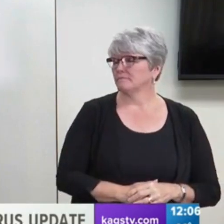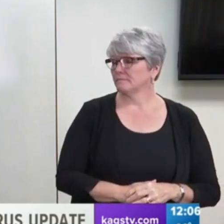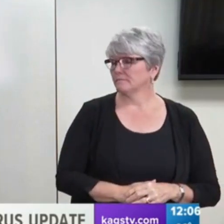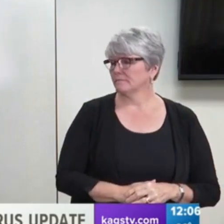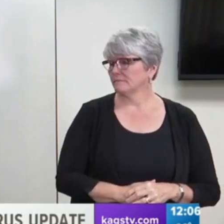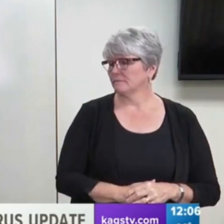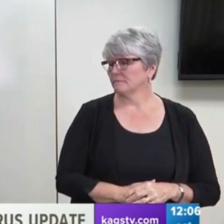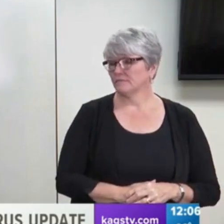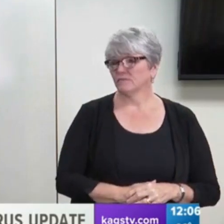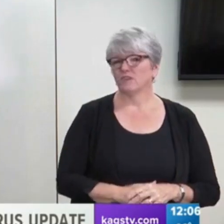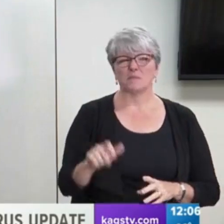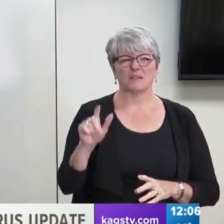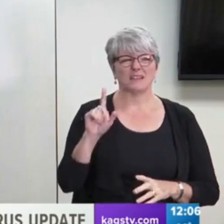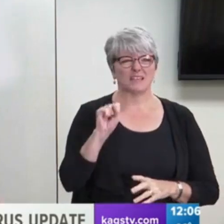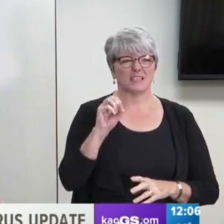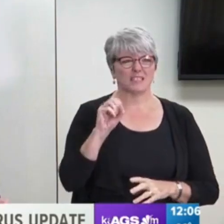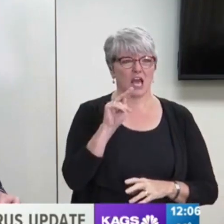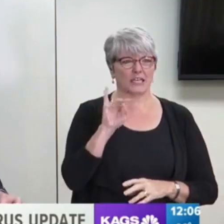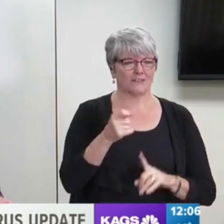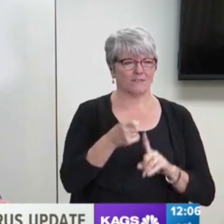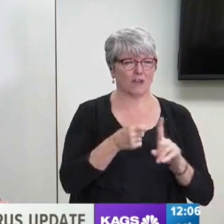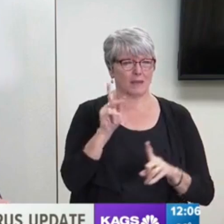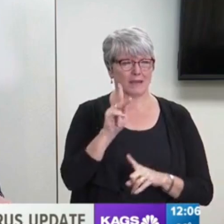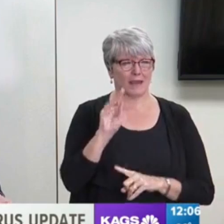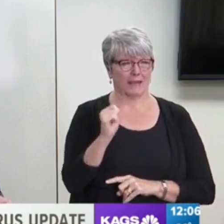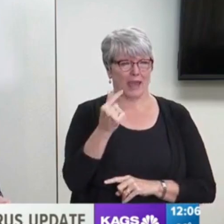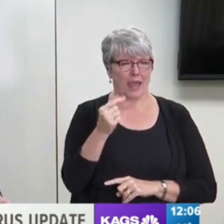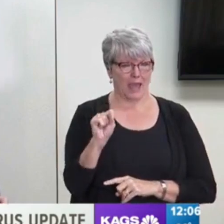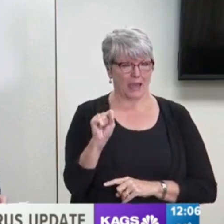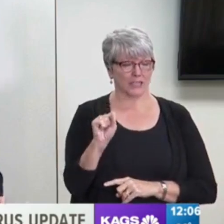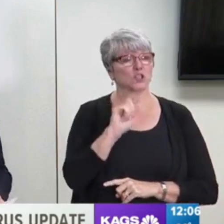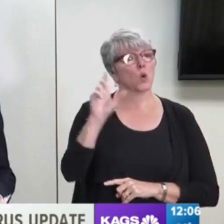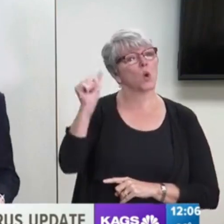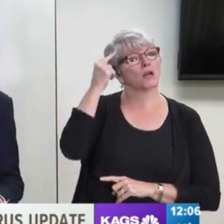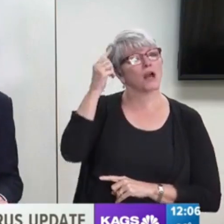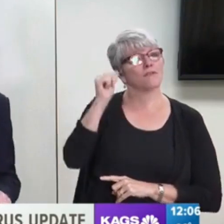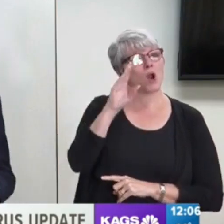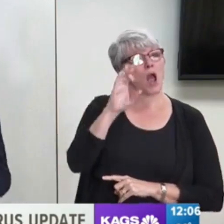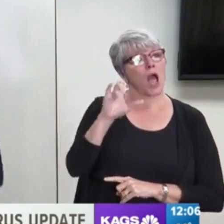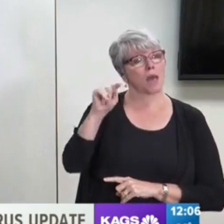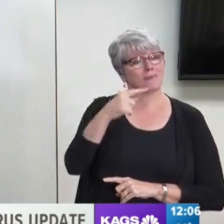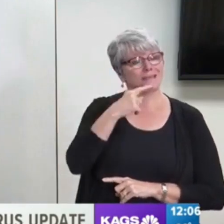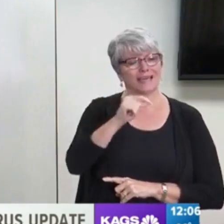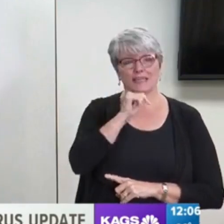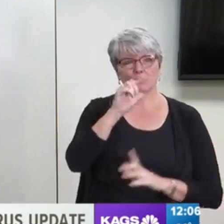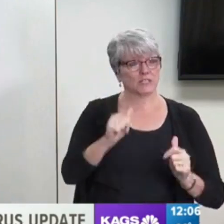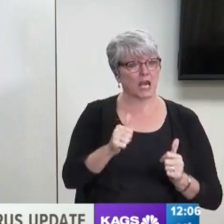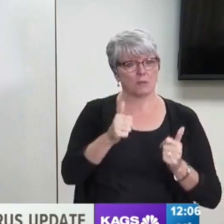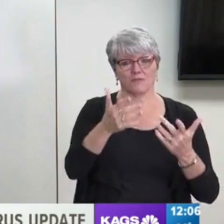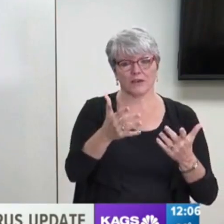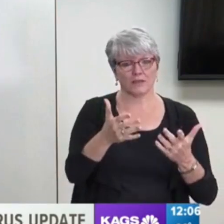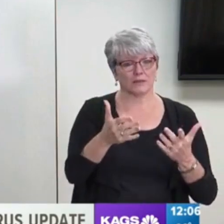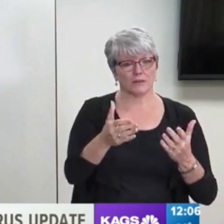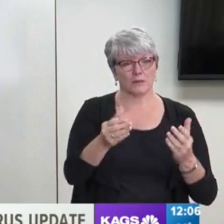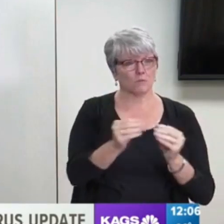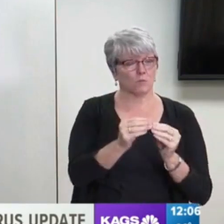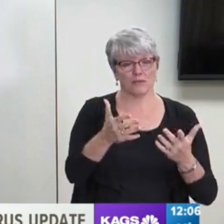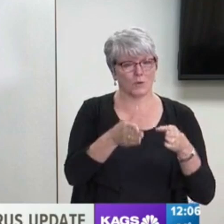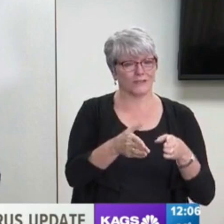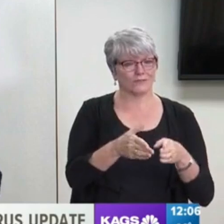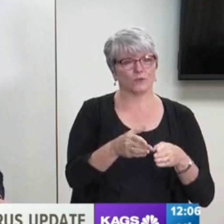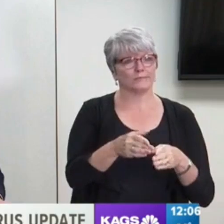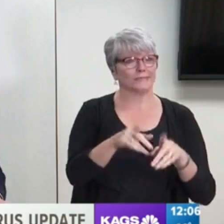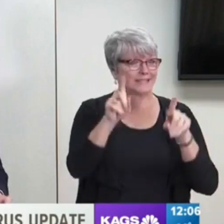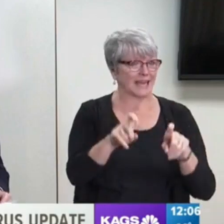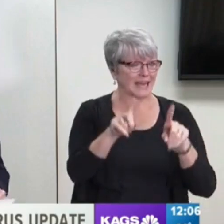Sonny from KAG. Hey, Sonny. Hi. So Governor Abbott said that he will be providing more means for testing for COVID-19.